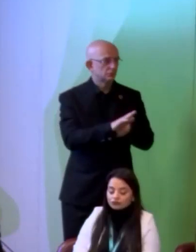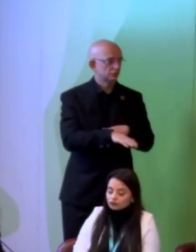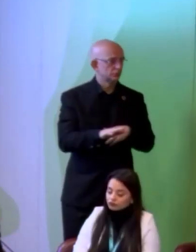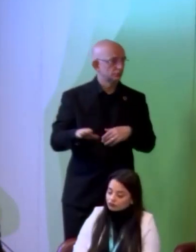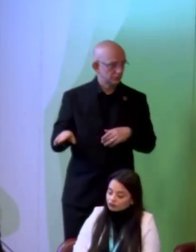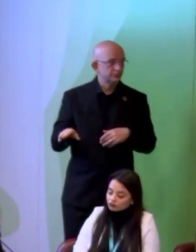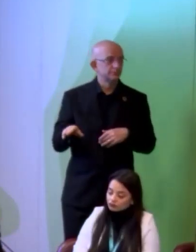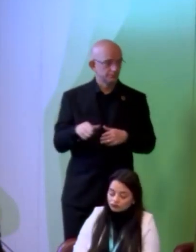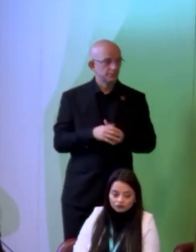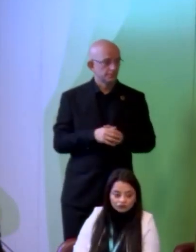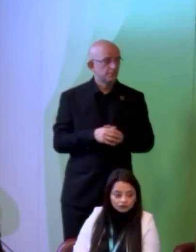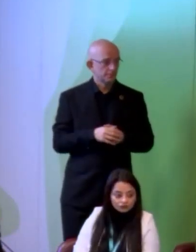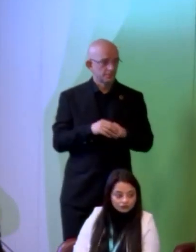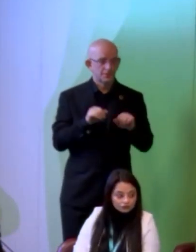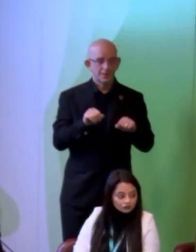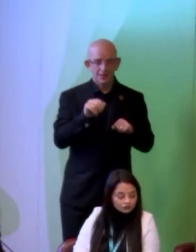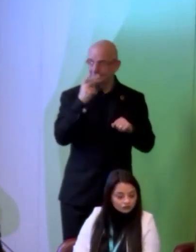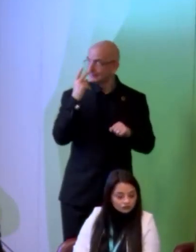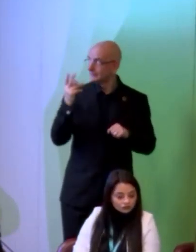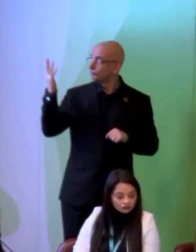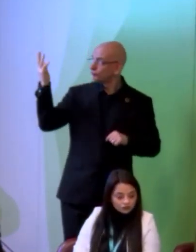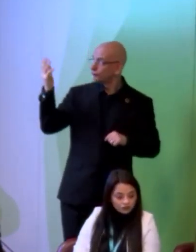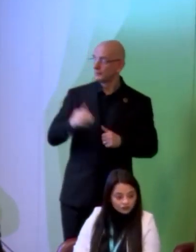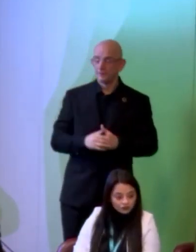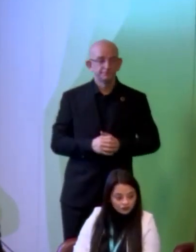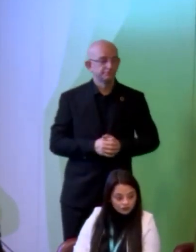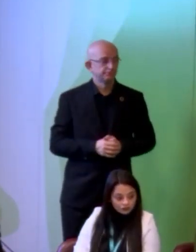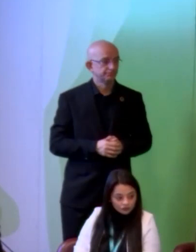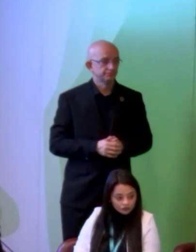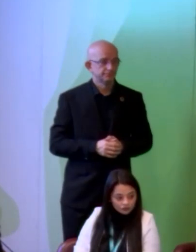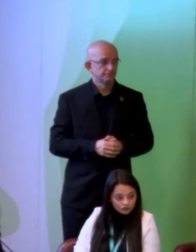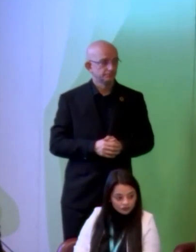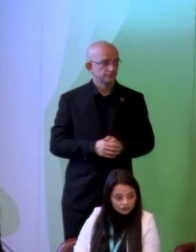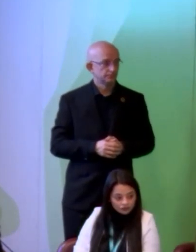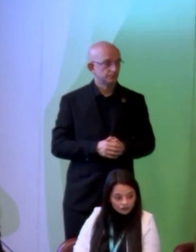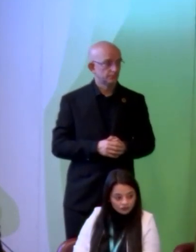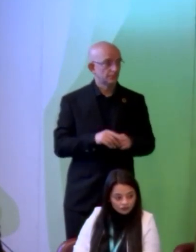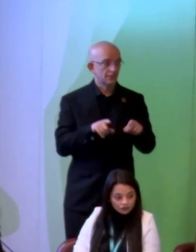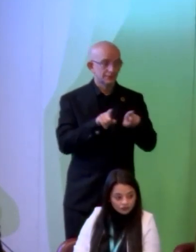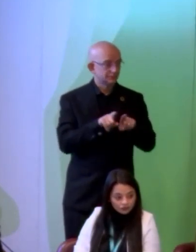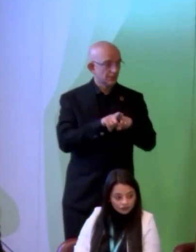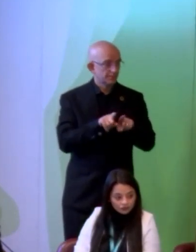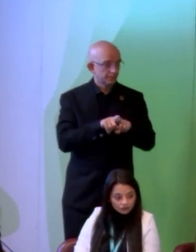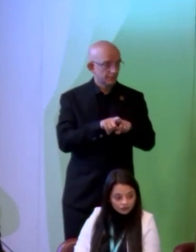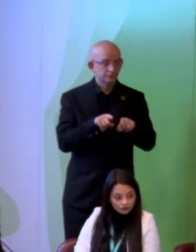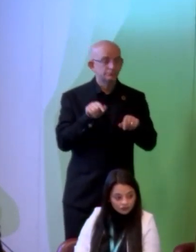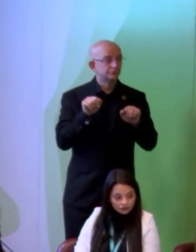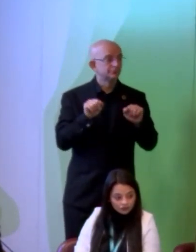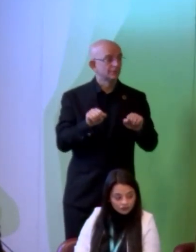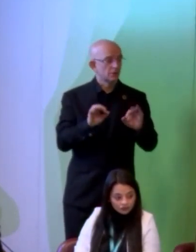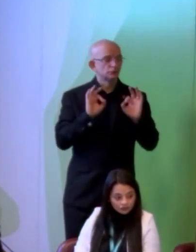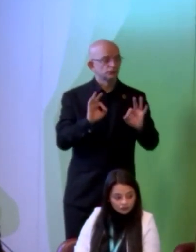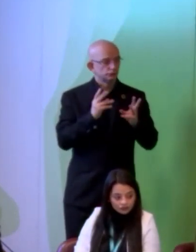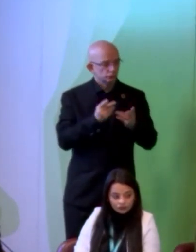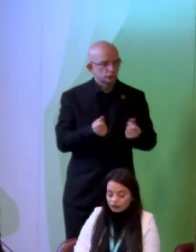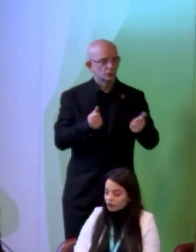make available. And you will find also some really nice solution and recommendation that are